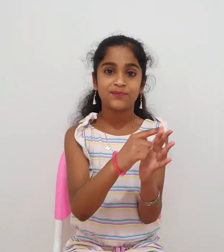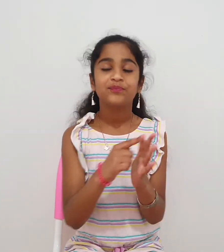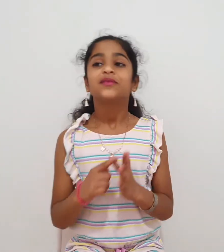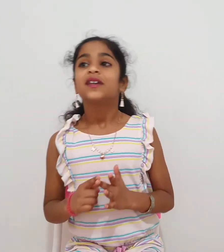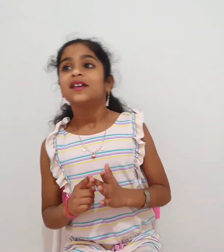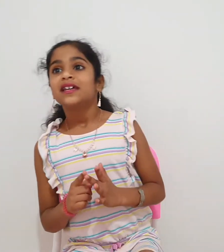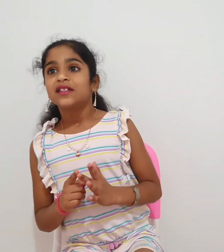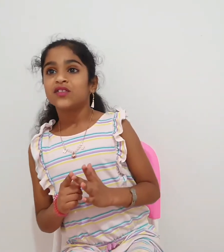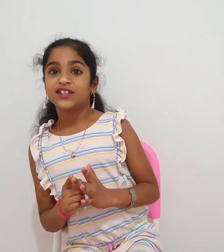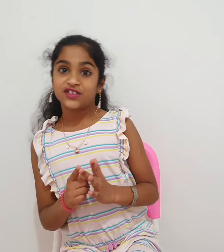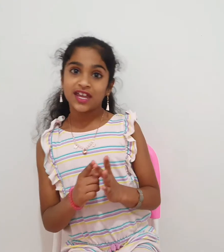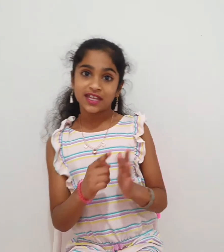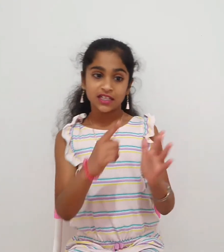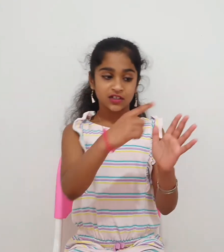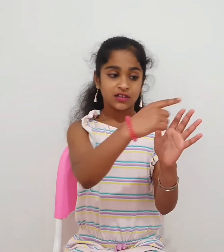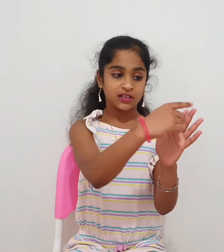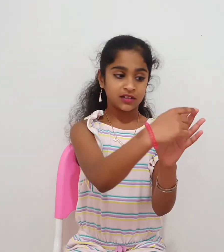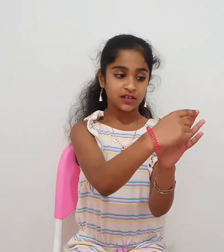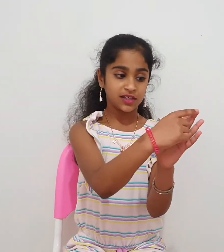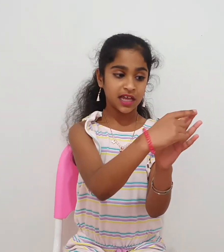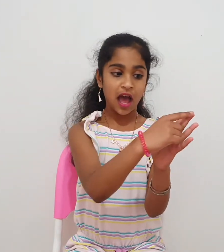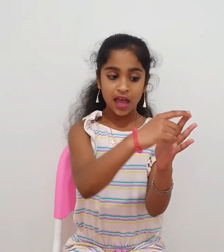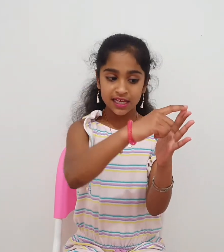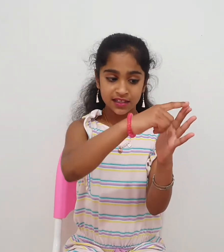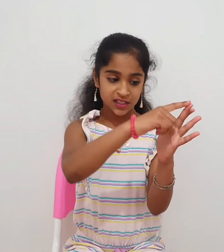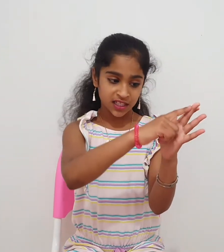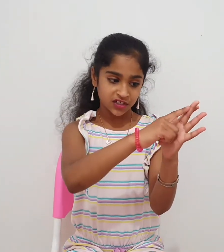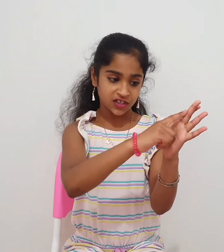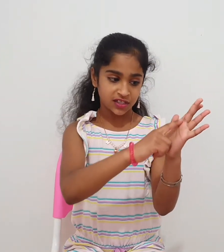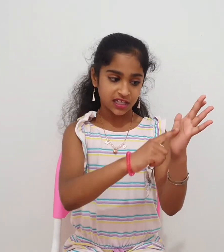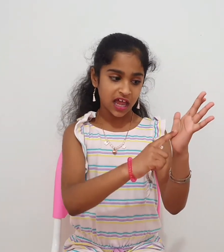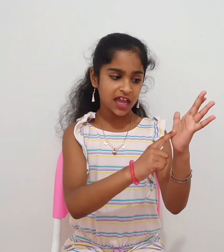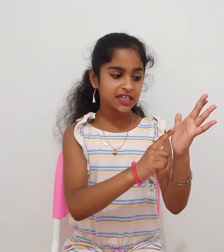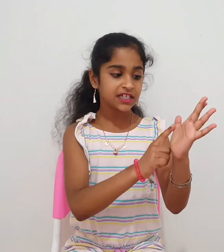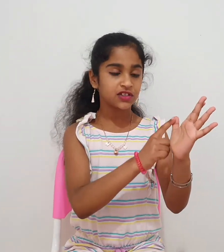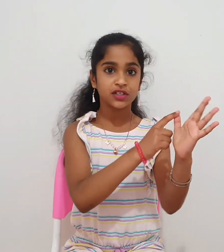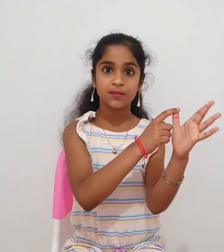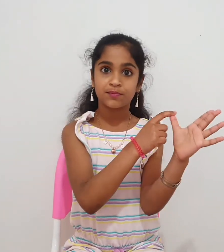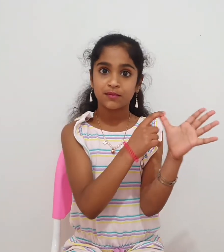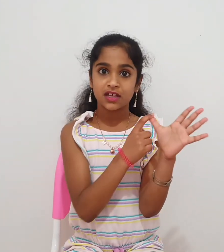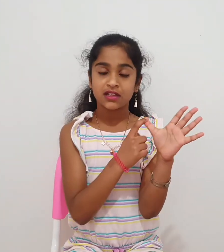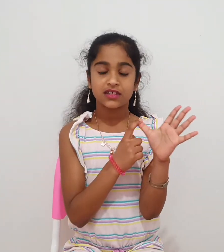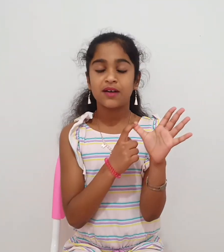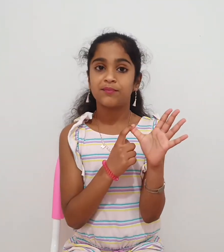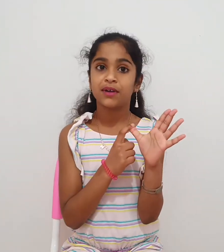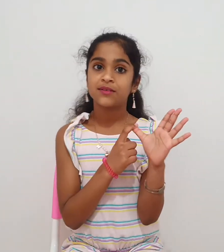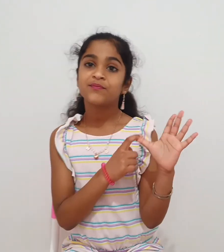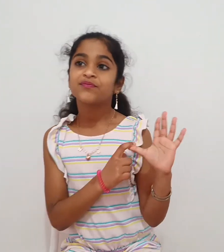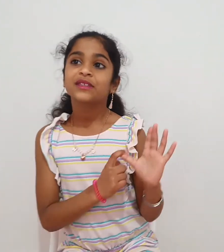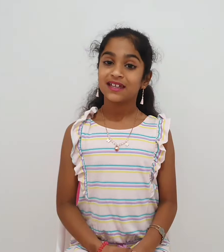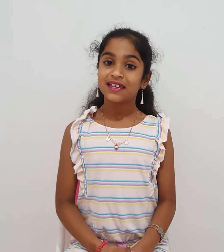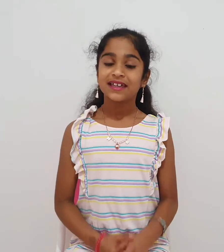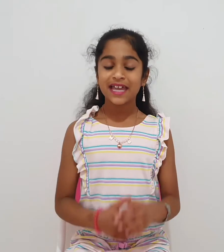then J you see I then just slide it to the thumb K